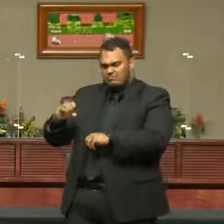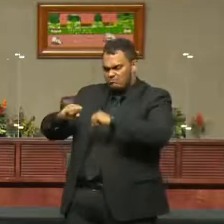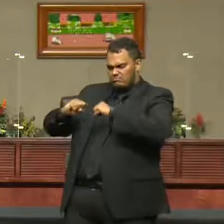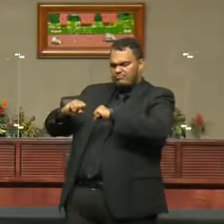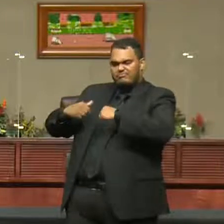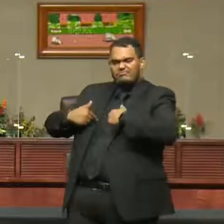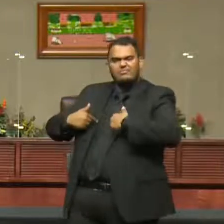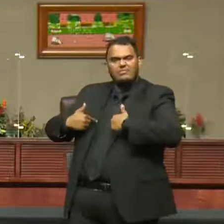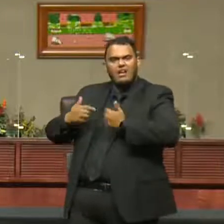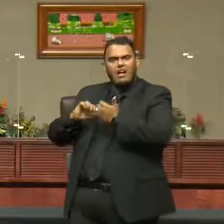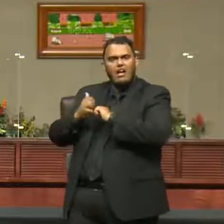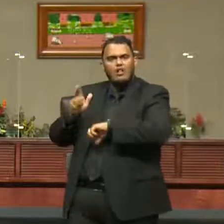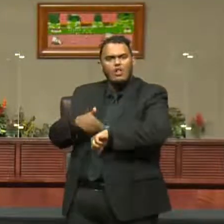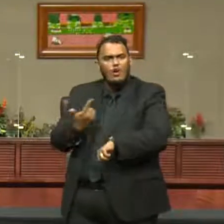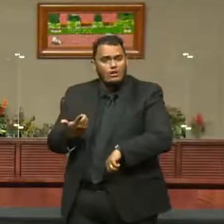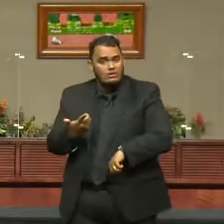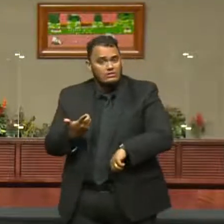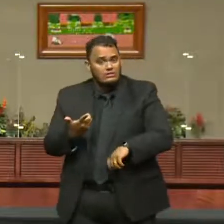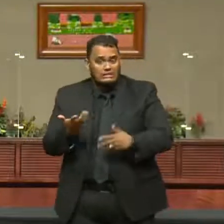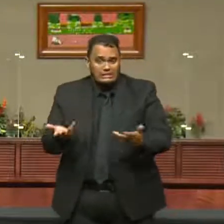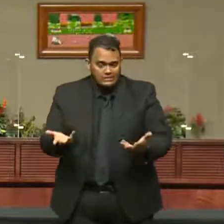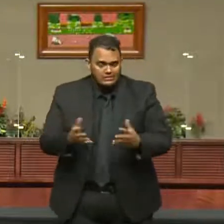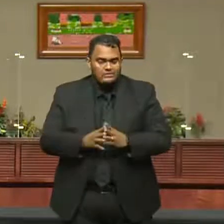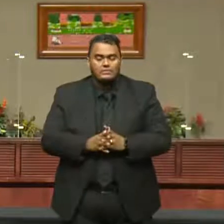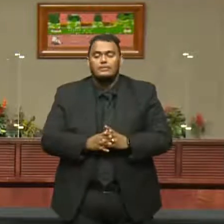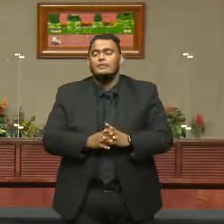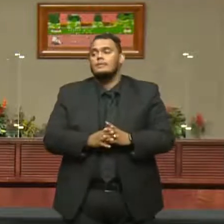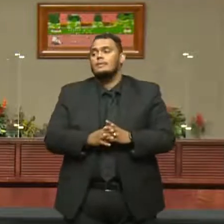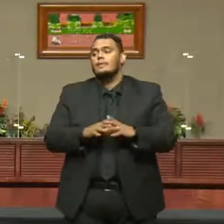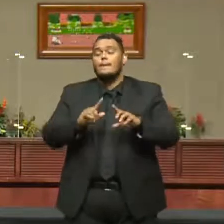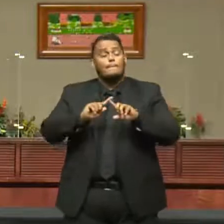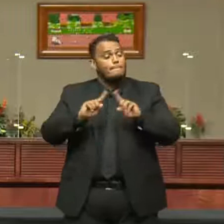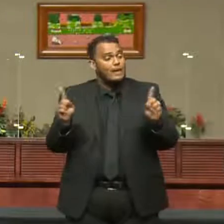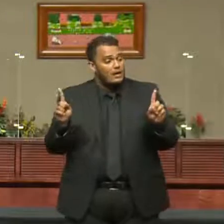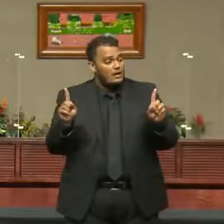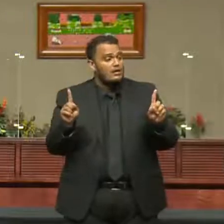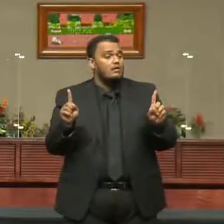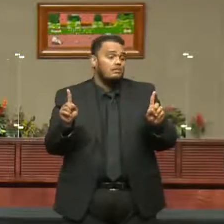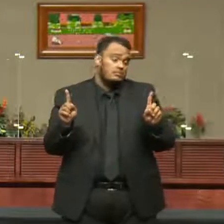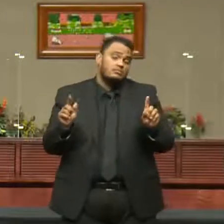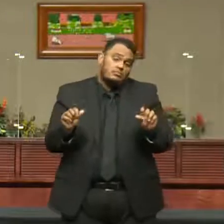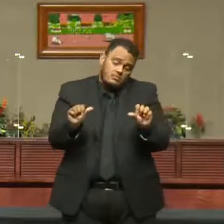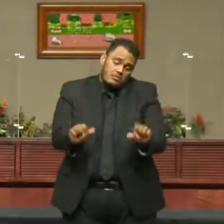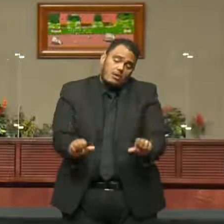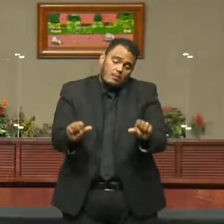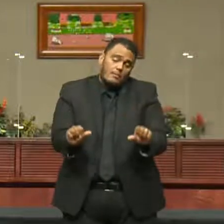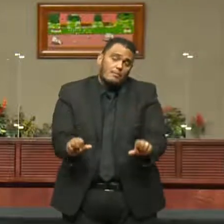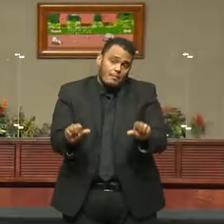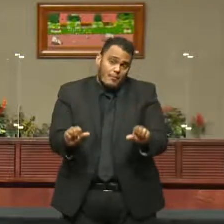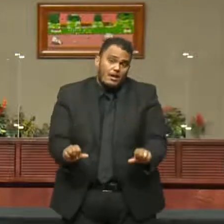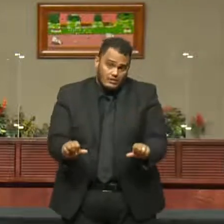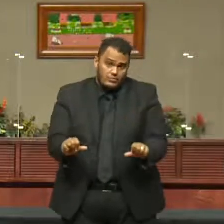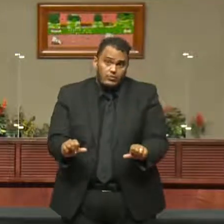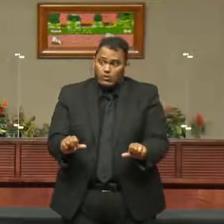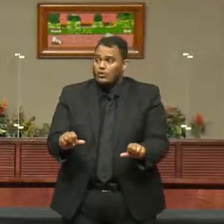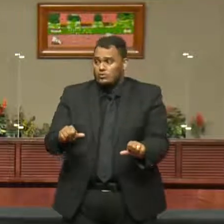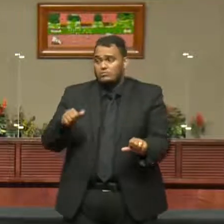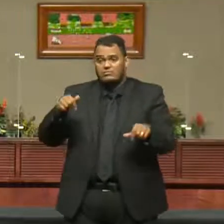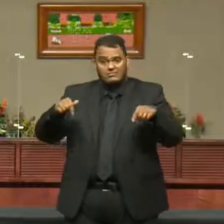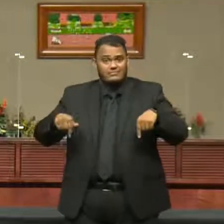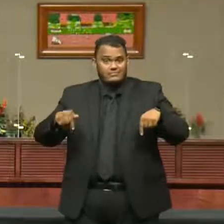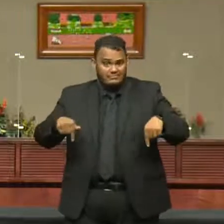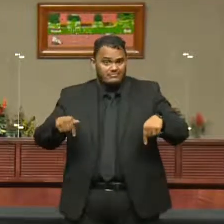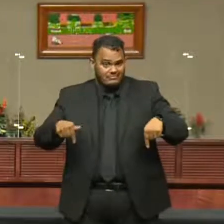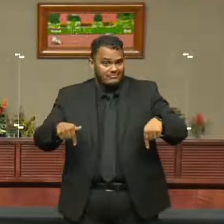But it always been said that there is the possibility that this could be an annual booster like we